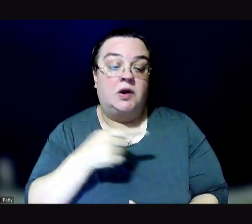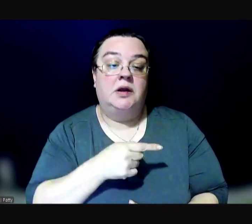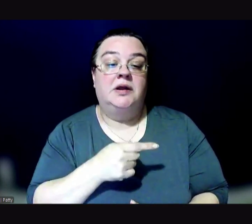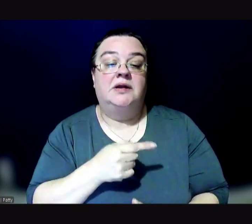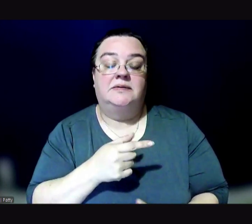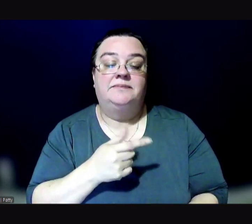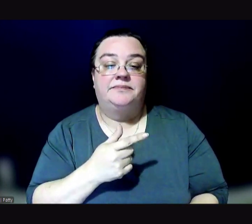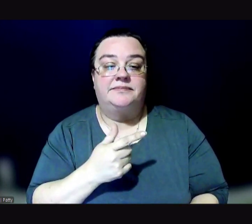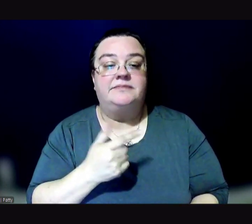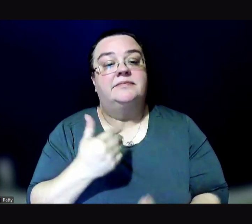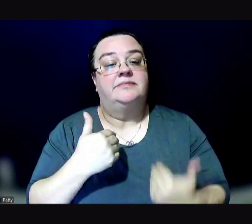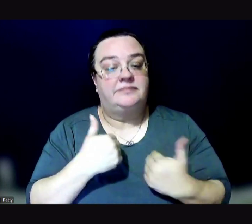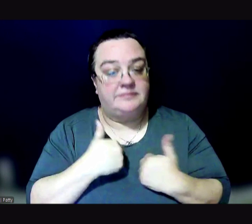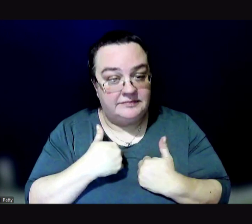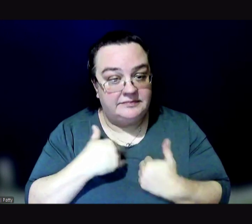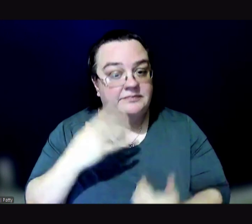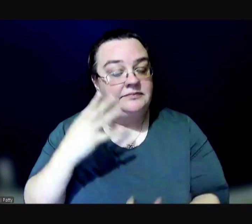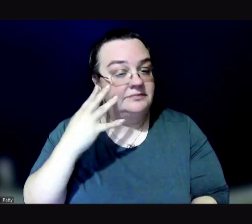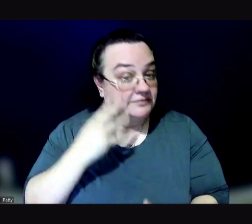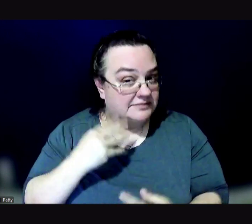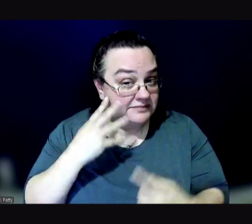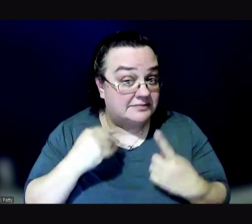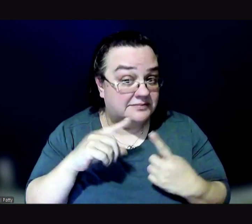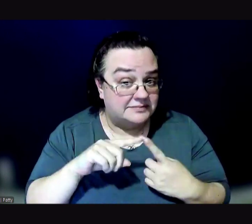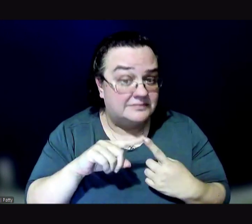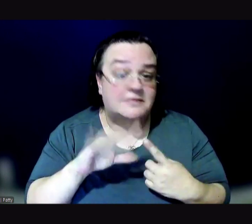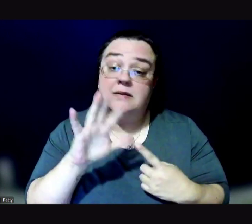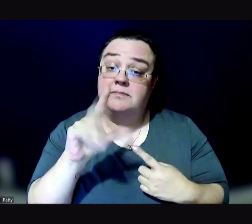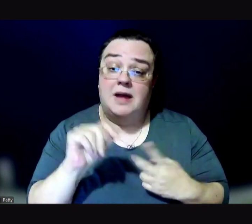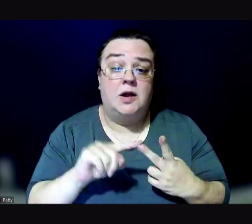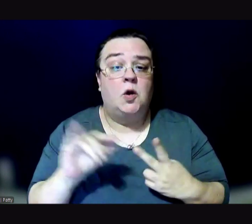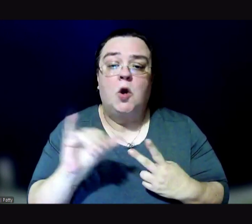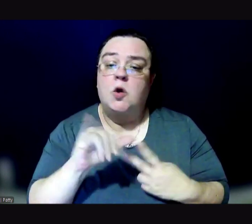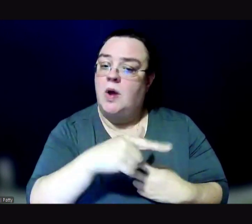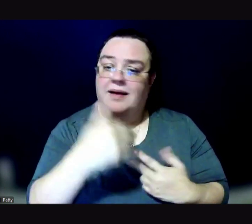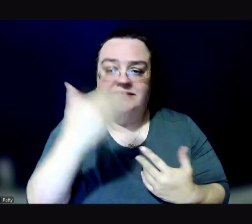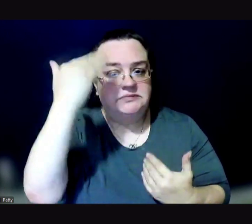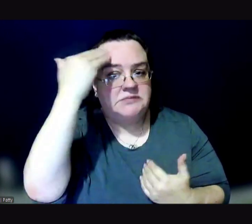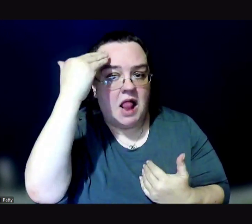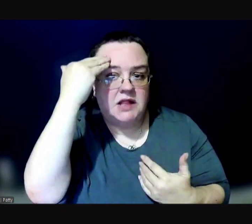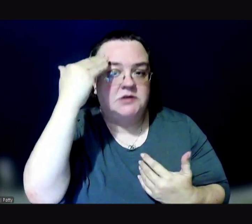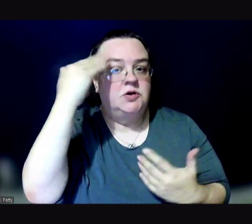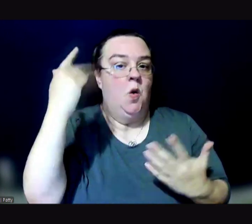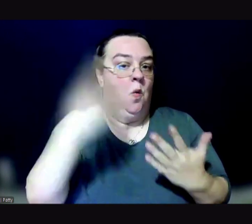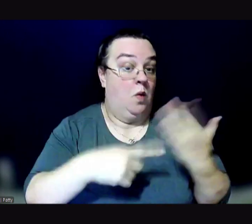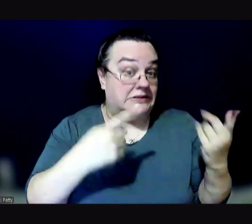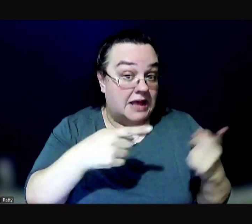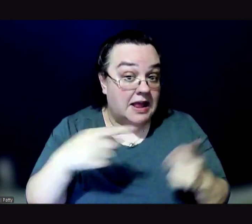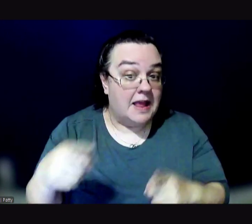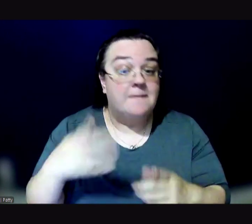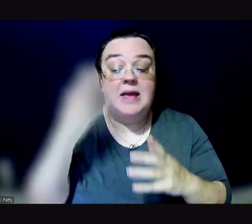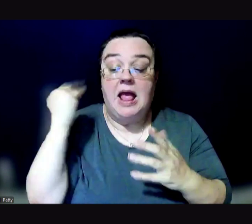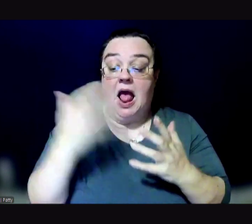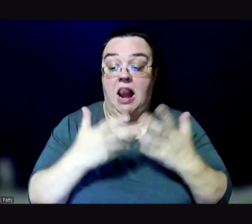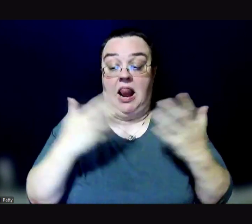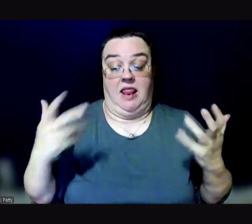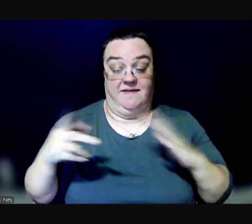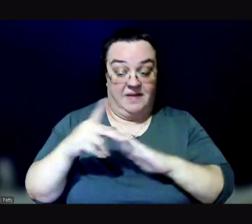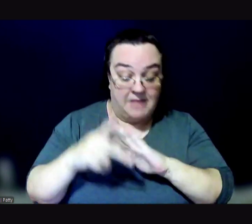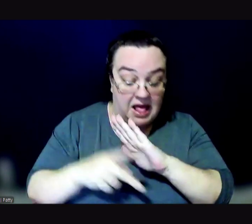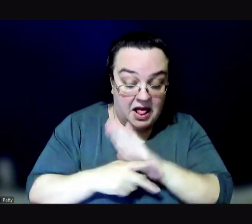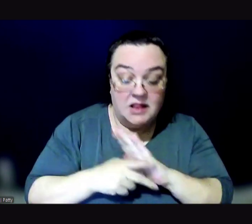has the experience, one, but also just the knowledge of just what's been happening, because a lot of the policy that's come forward in the past